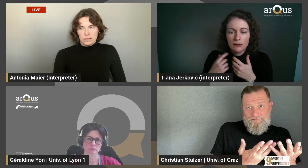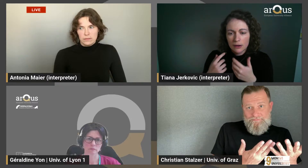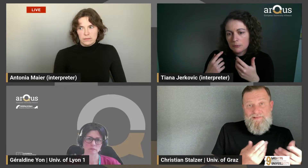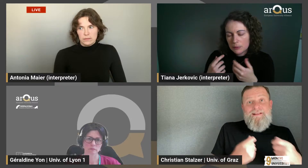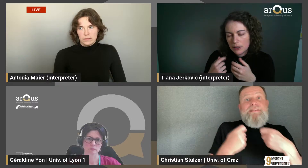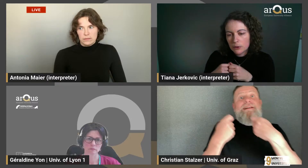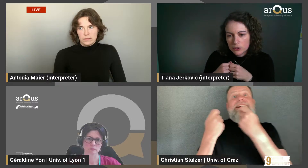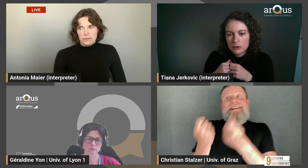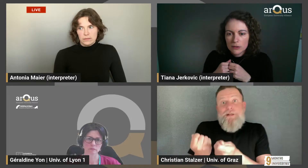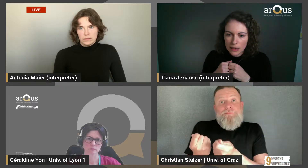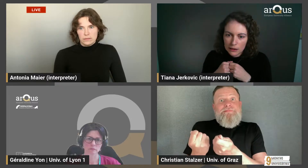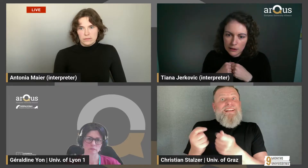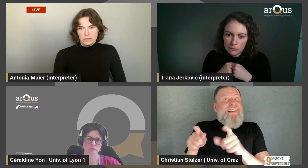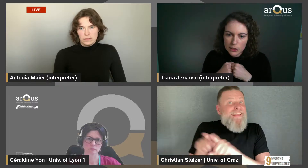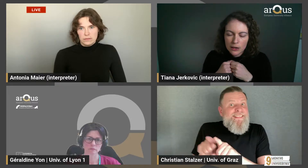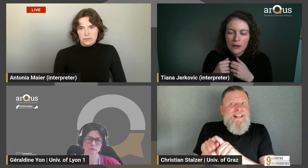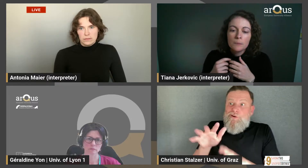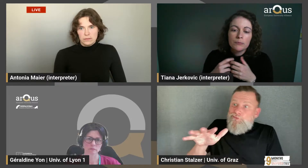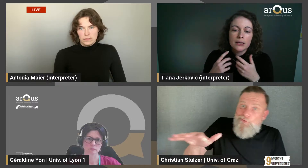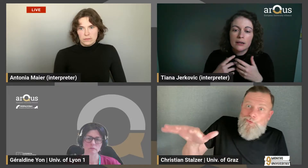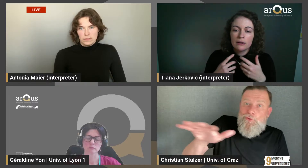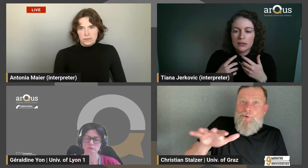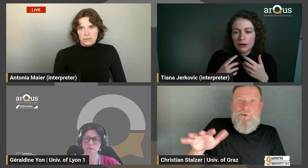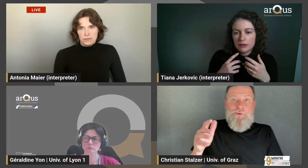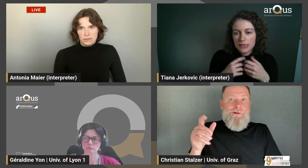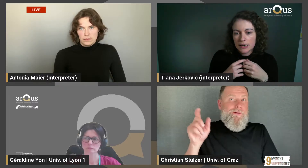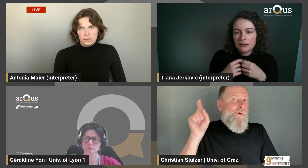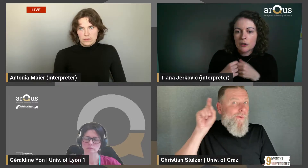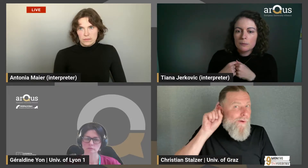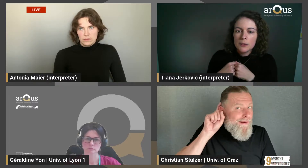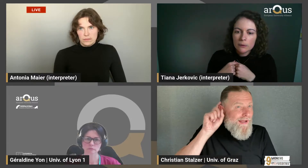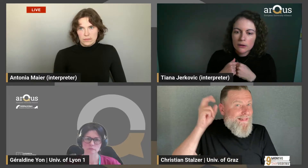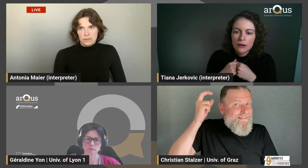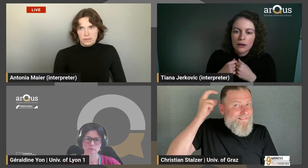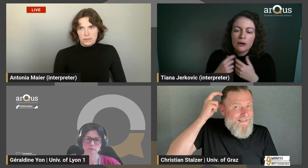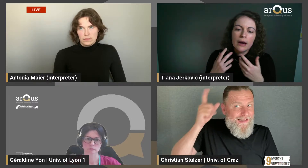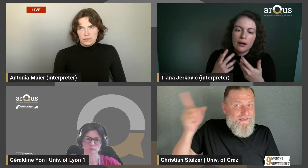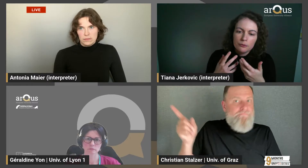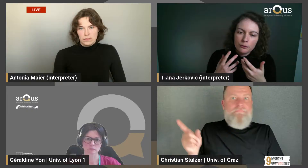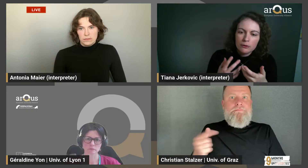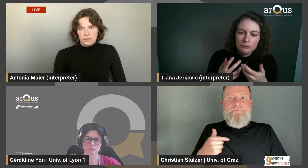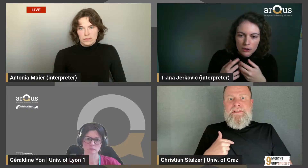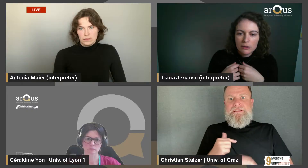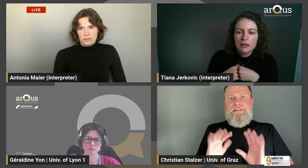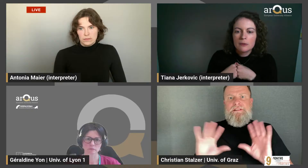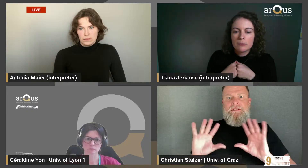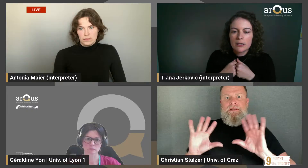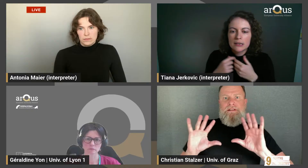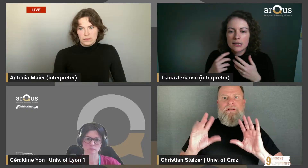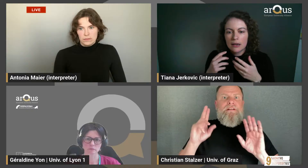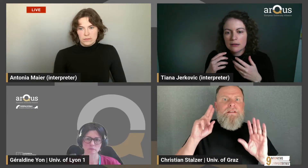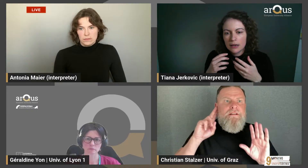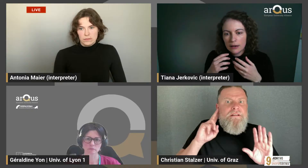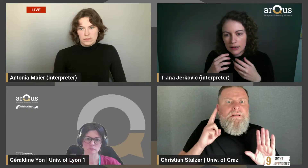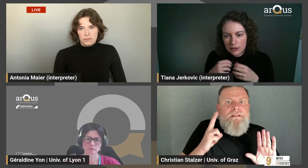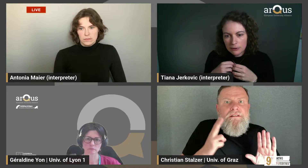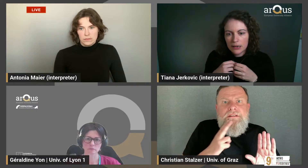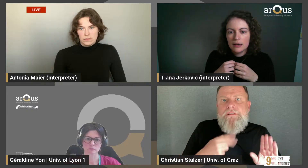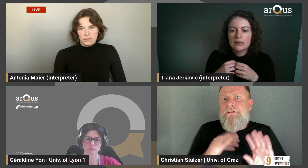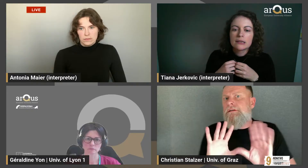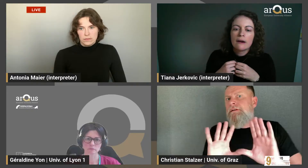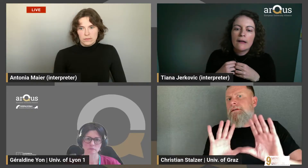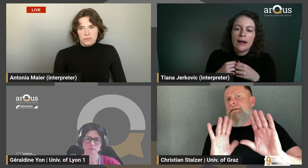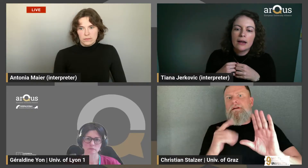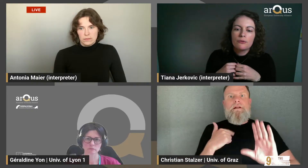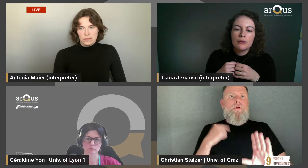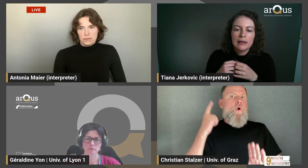identity, and maybe I want to use sign language. But then on the other side, there are people who have cochlear implants and hearing